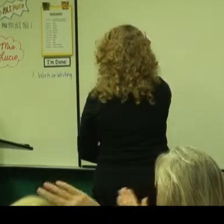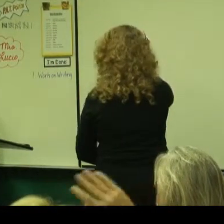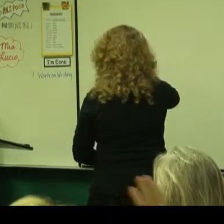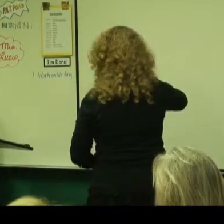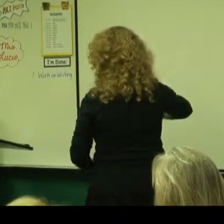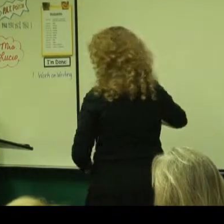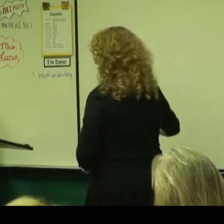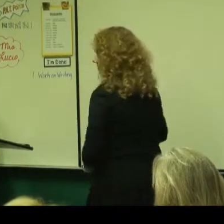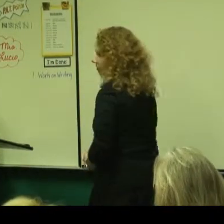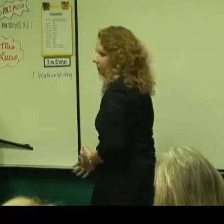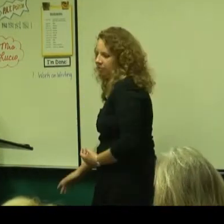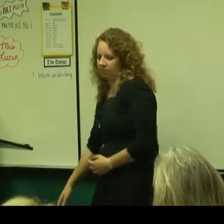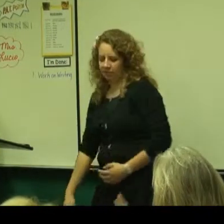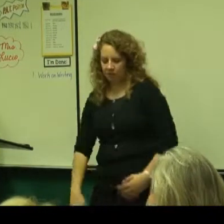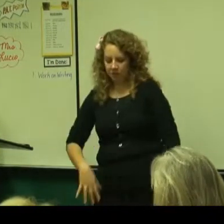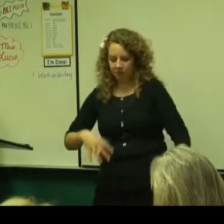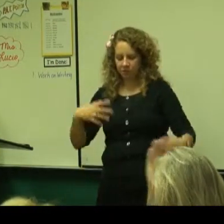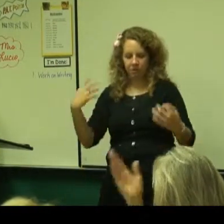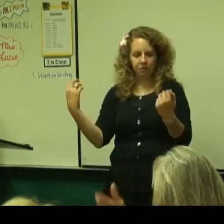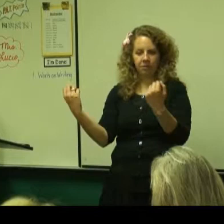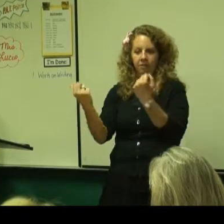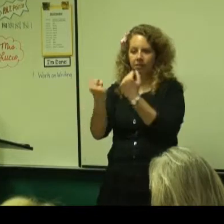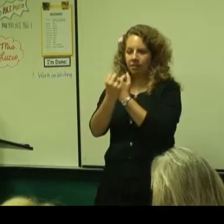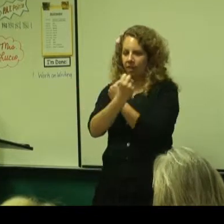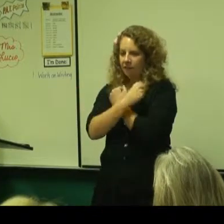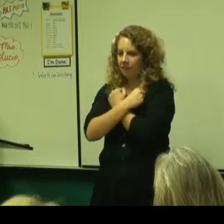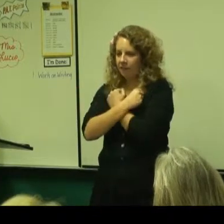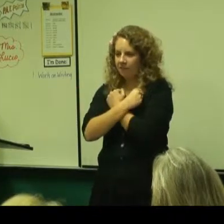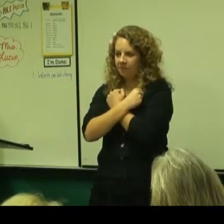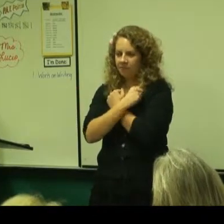back like that. So love,